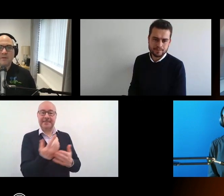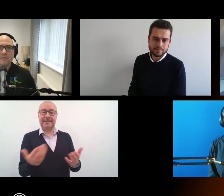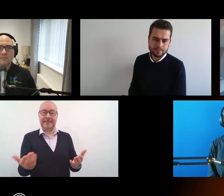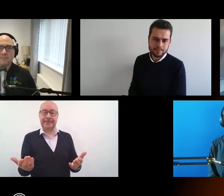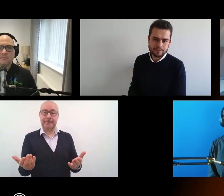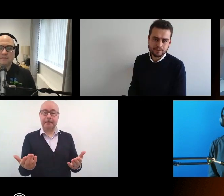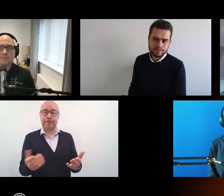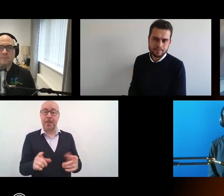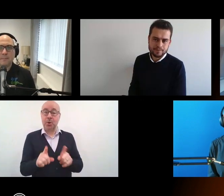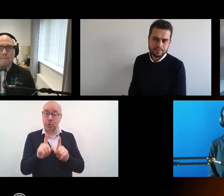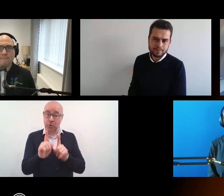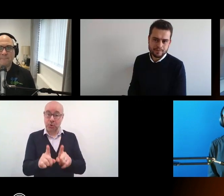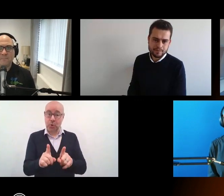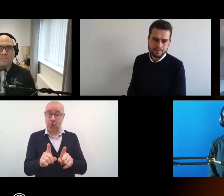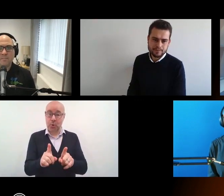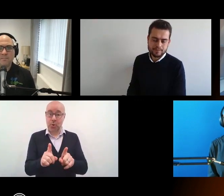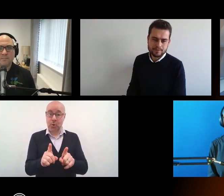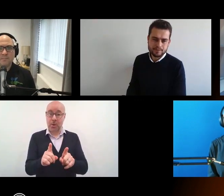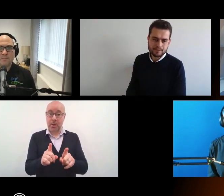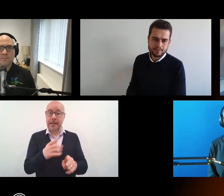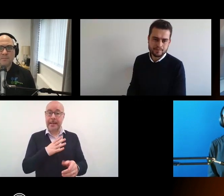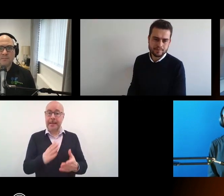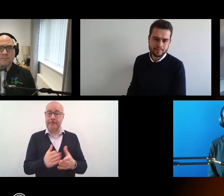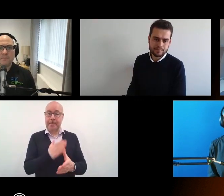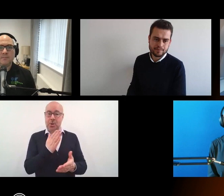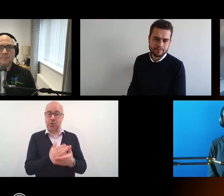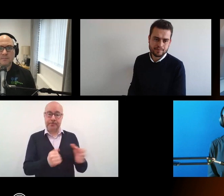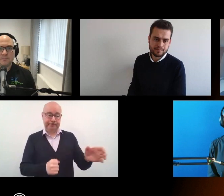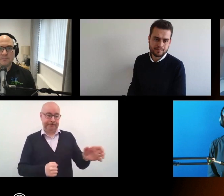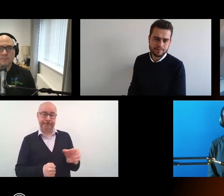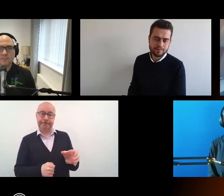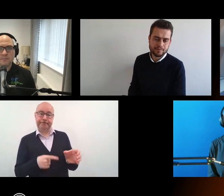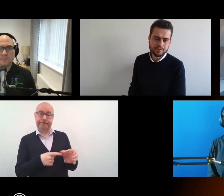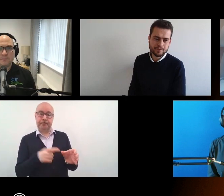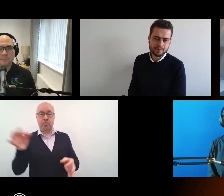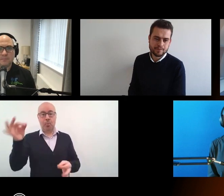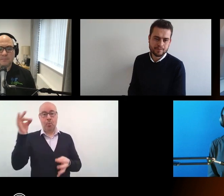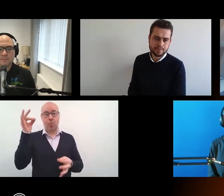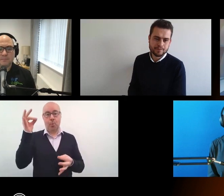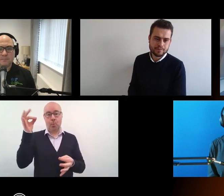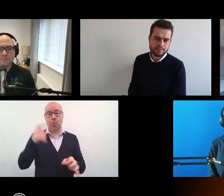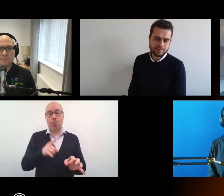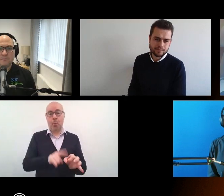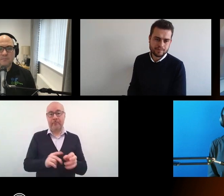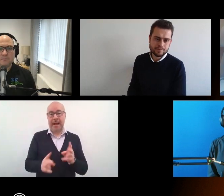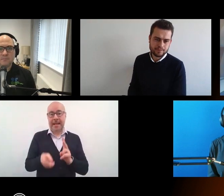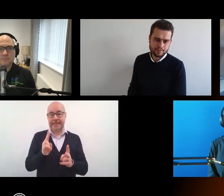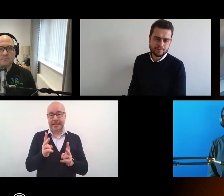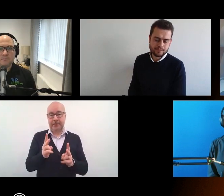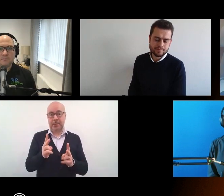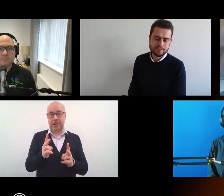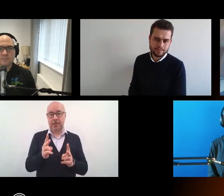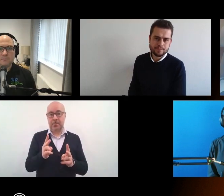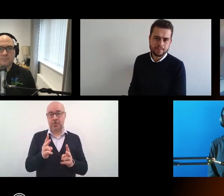And so it's about ensuring that you use a qualified interpreter. Most interpreters in the UK are registered with a body